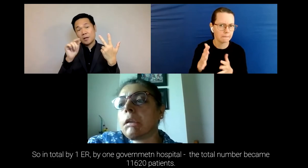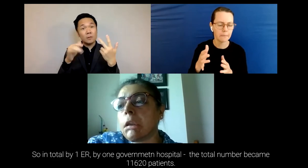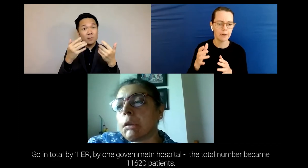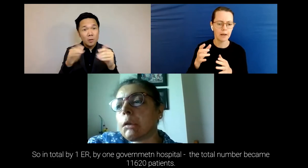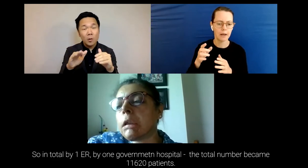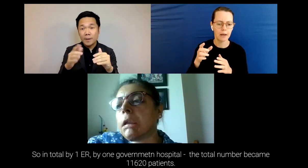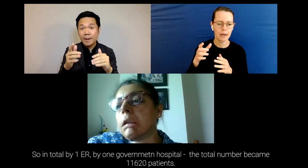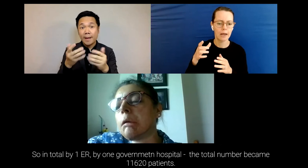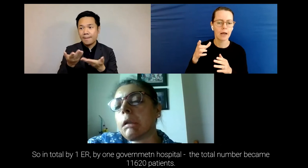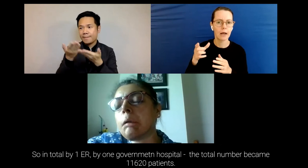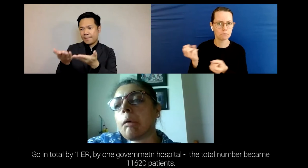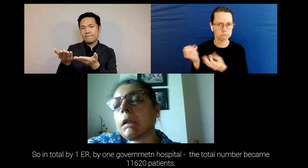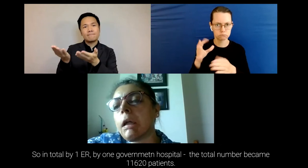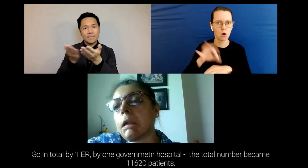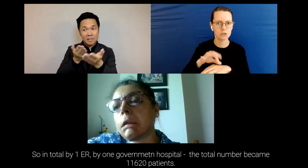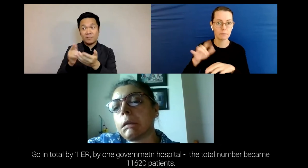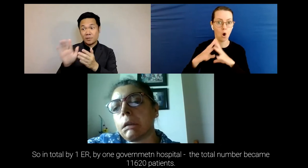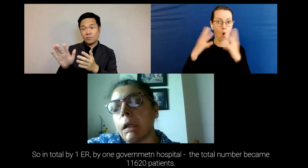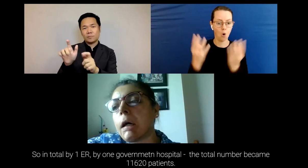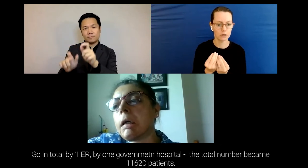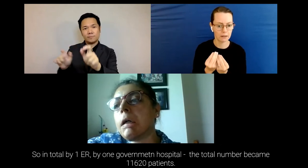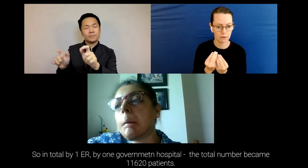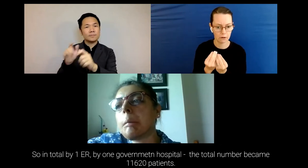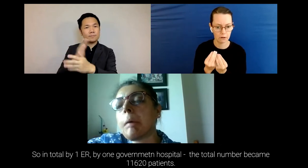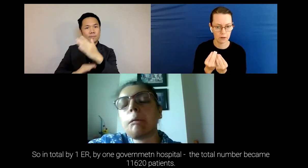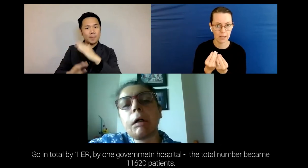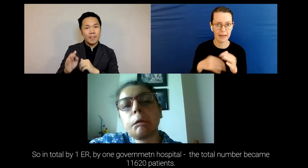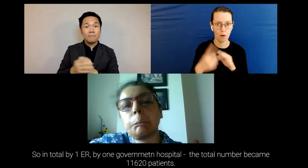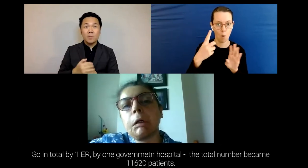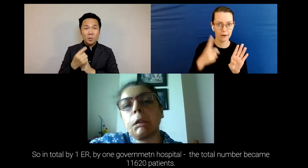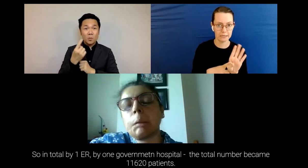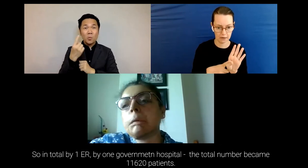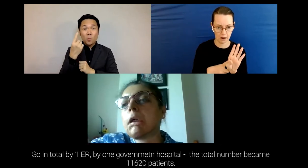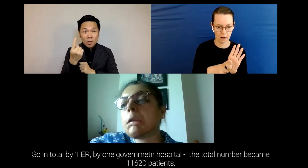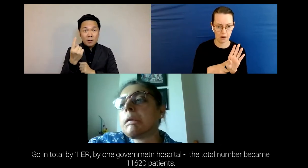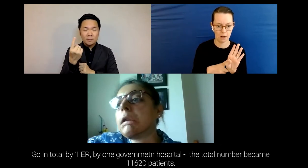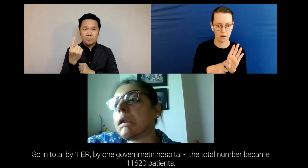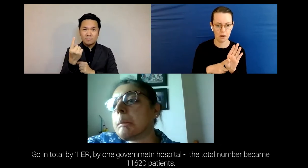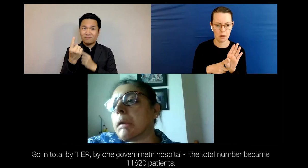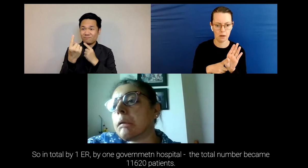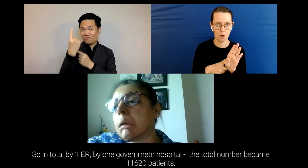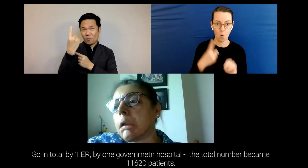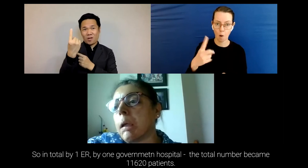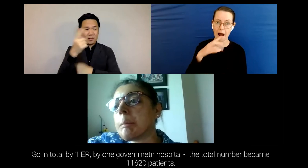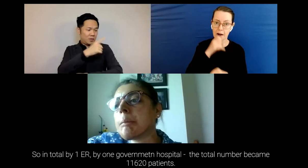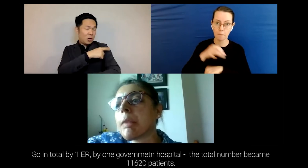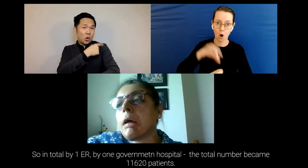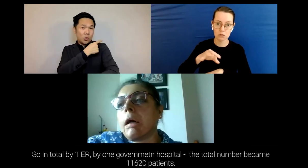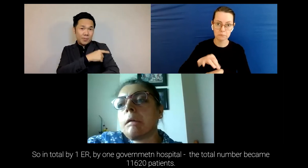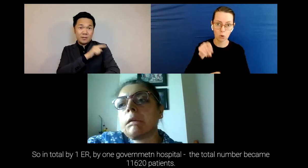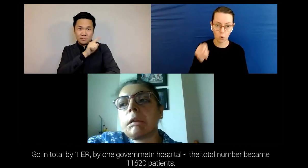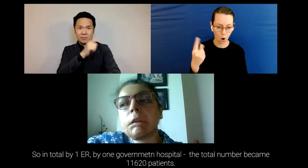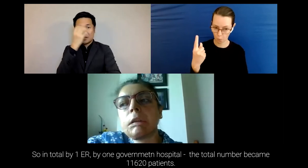services. So in total, in only 1 year, by one government hospital, the number came